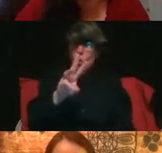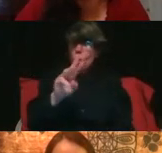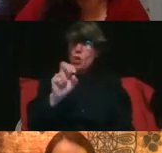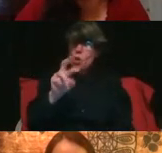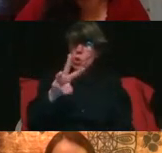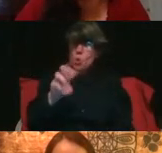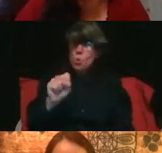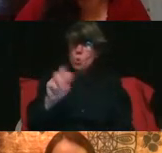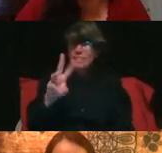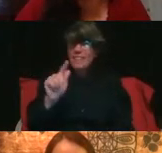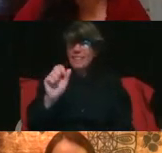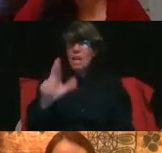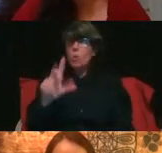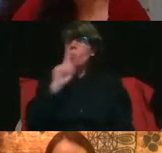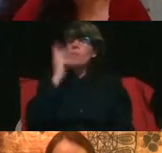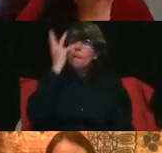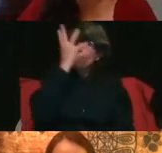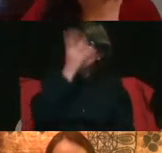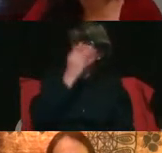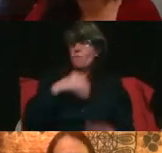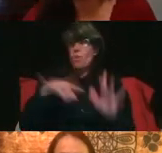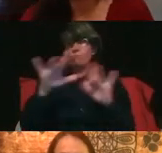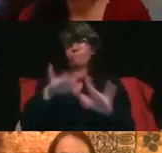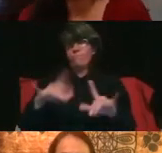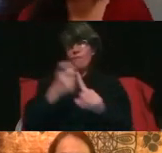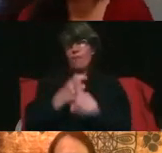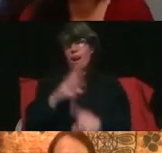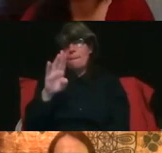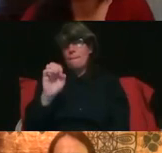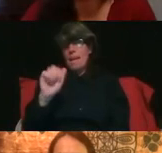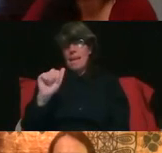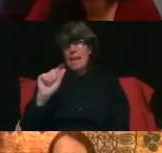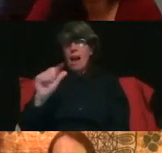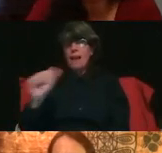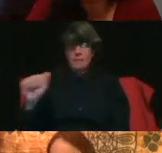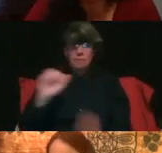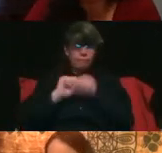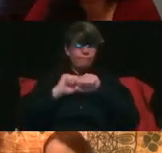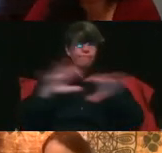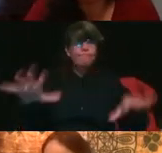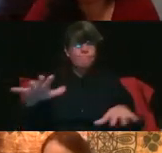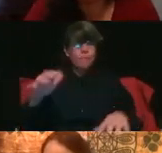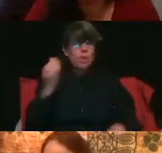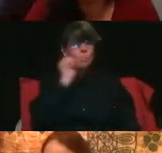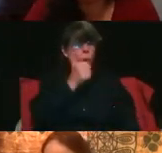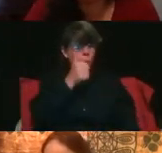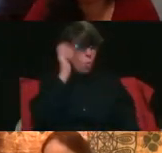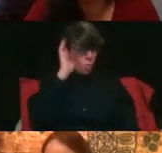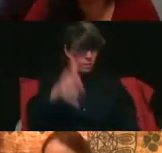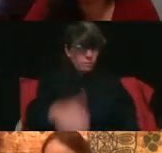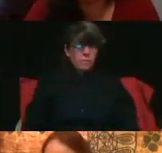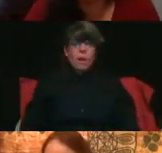beautiful recording of Beata, which will be going out tomorrow. And also, if you are